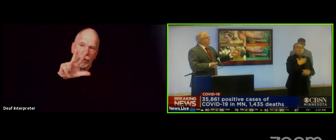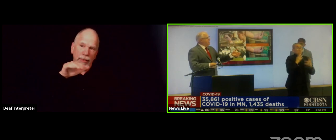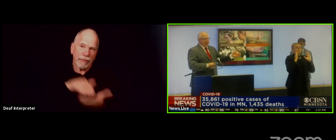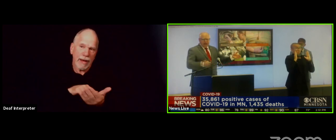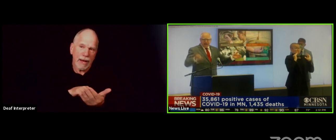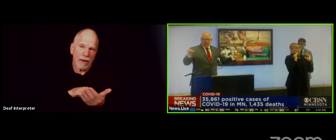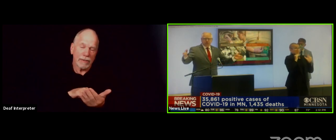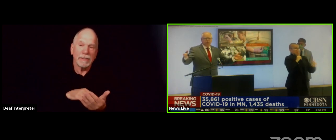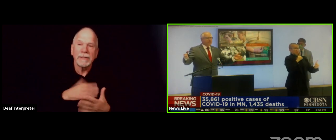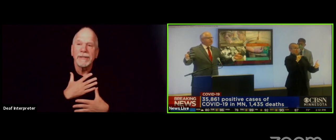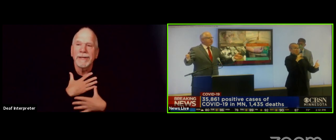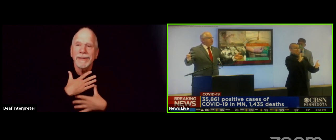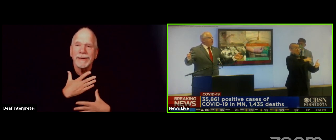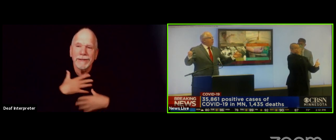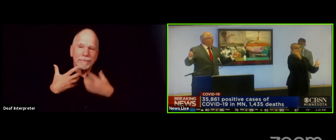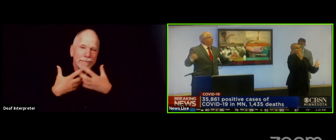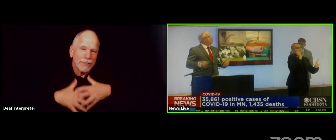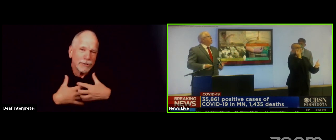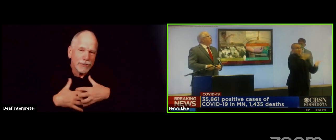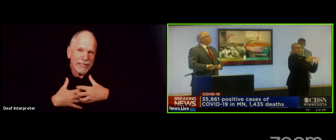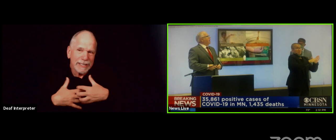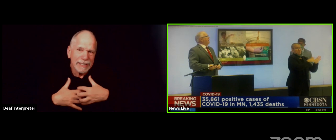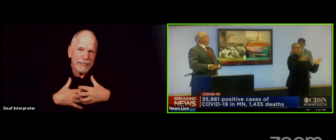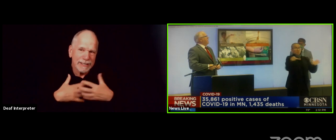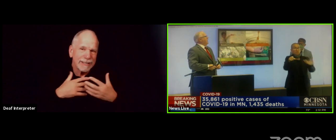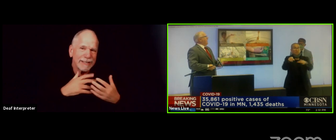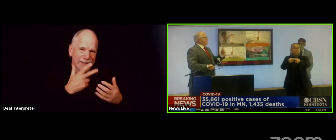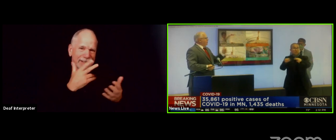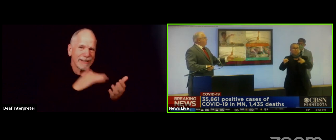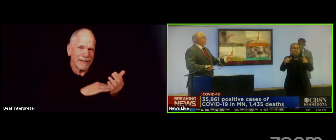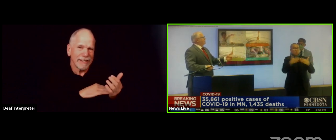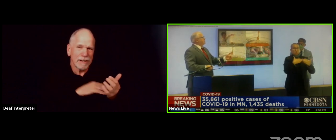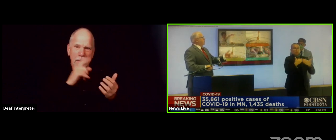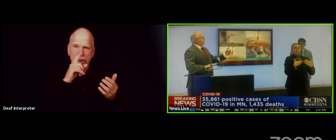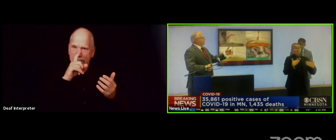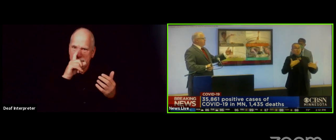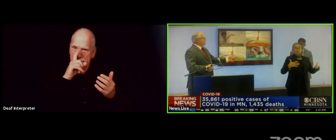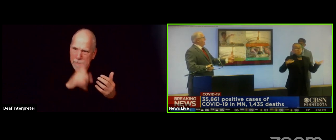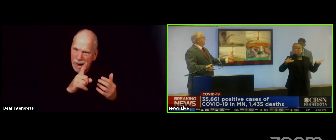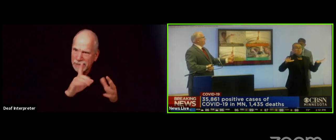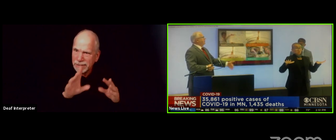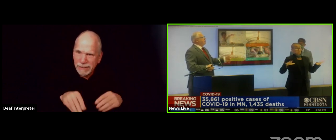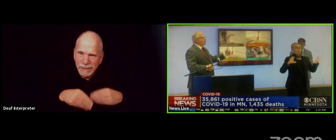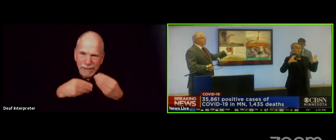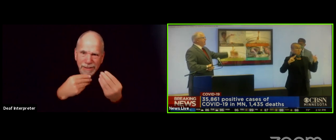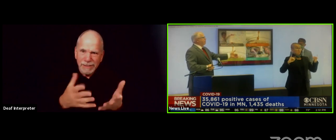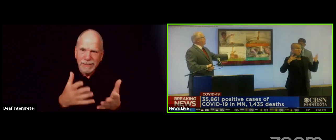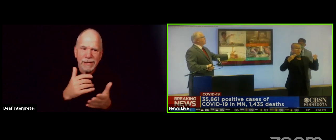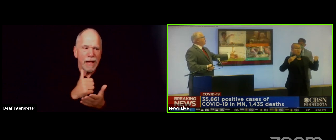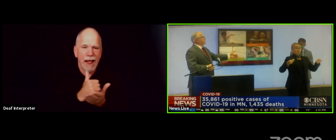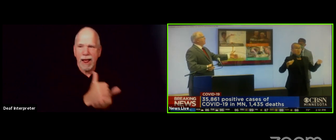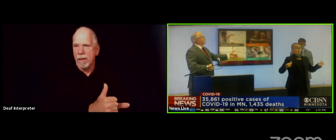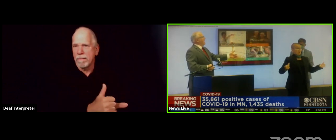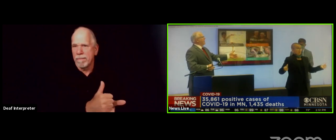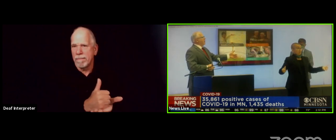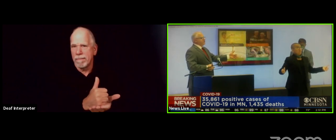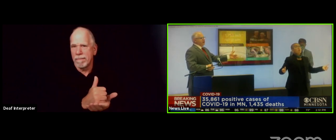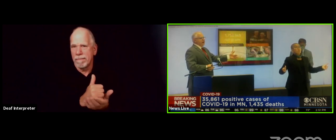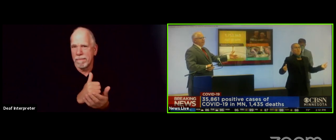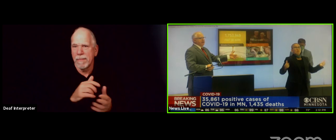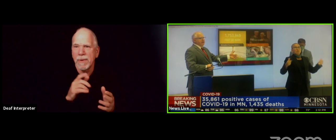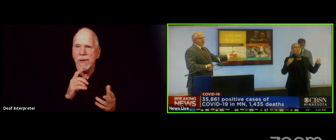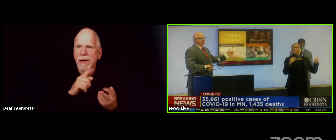facility and the mortuary facility, when this is all done and COVID is contained and we move to that place where we can look back on